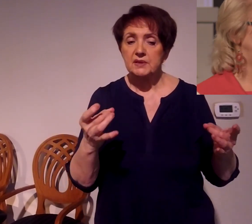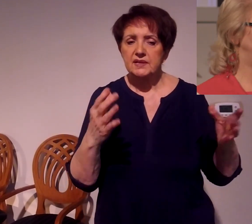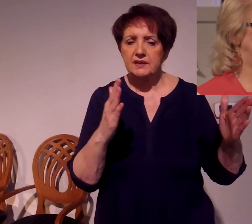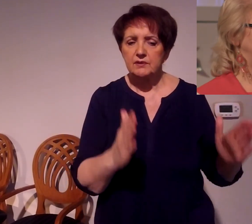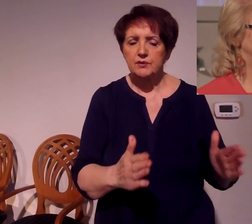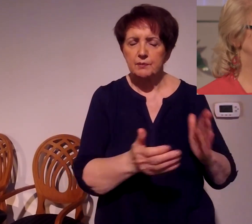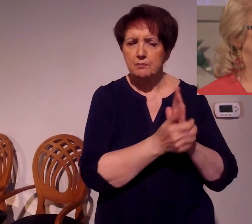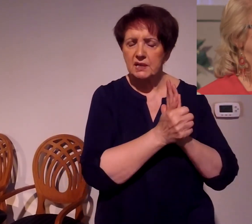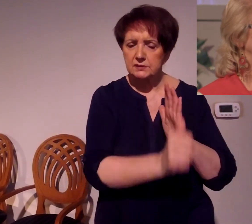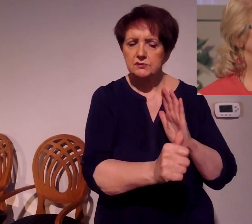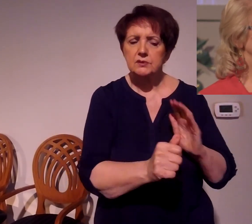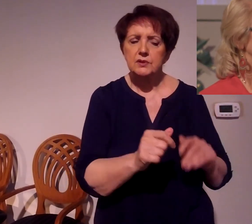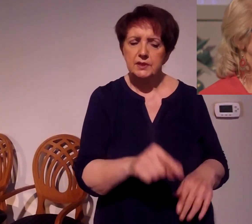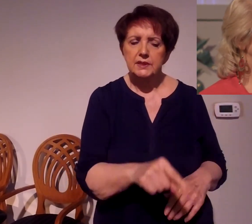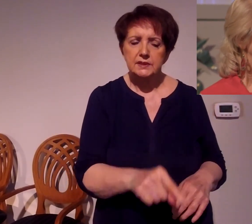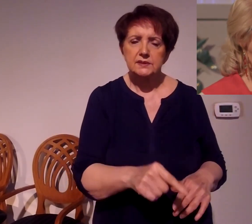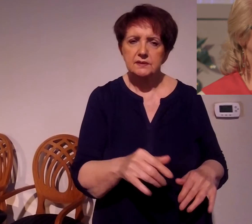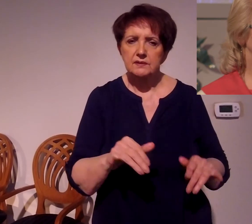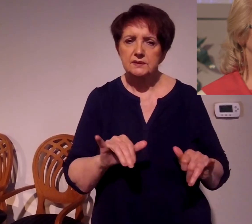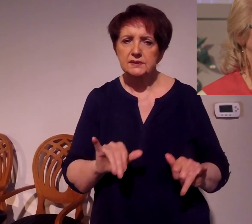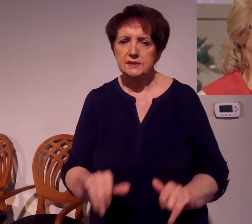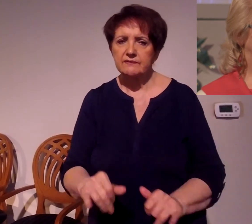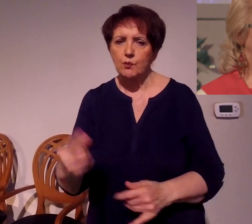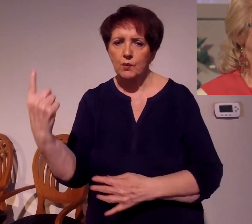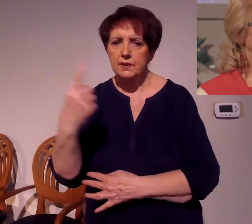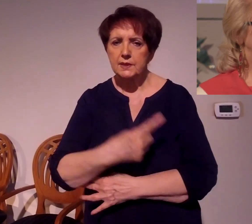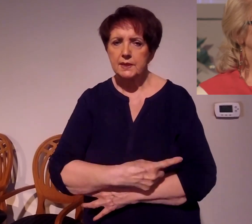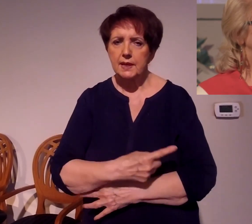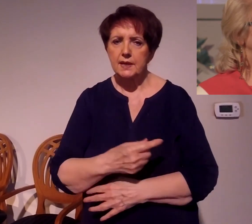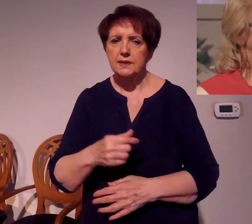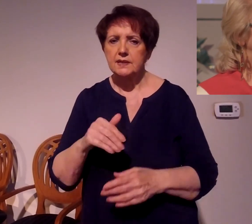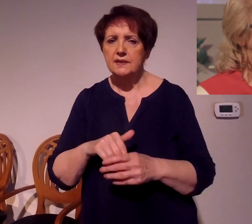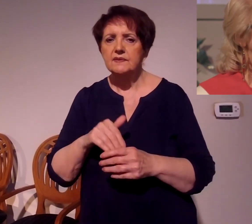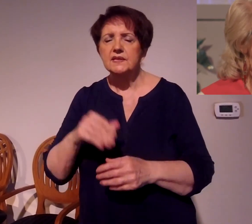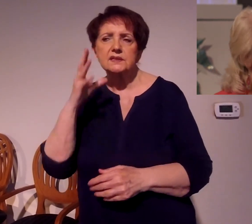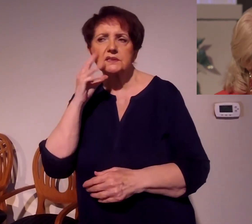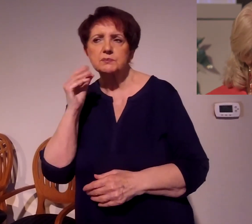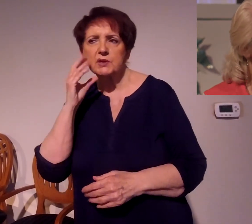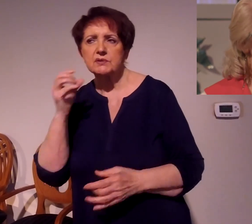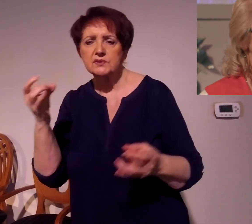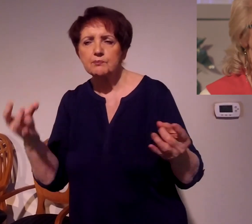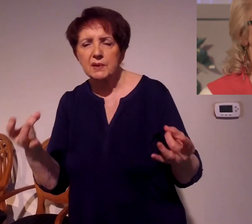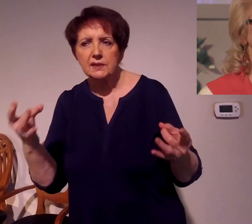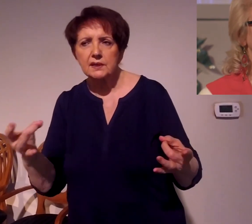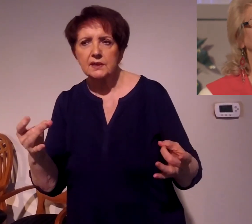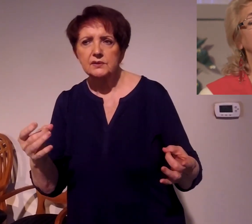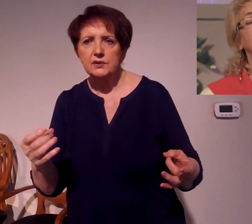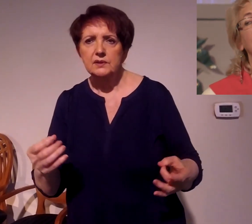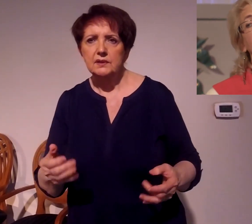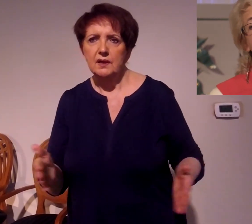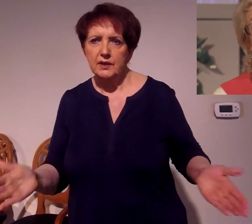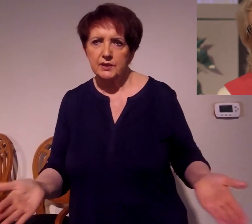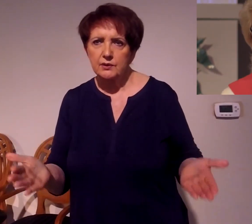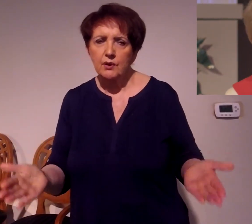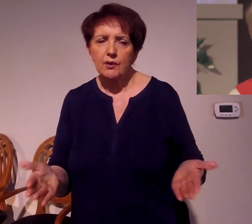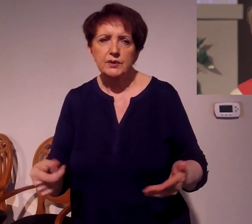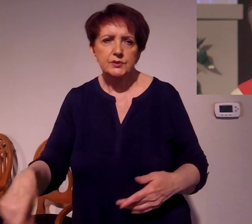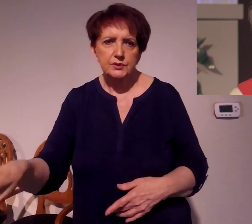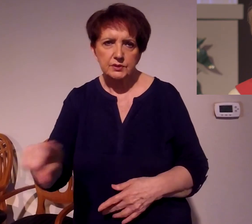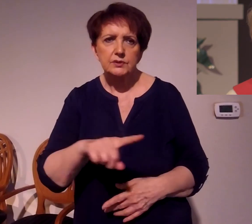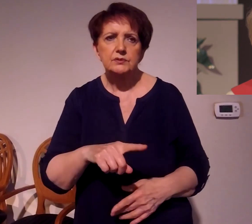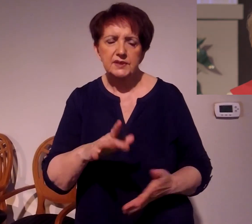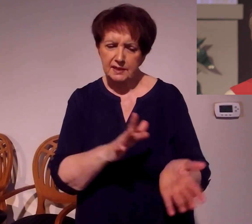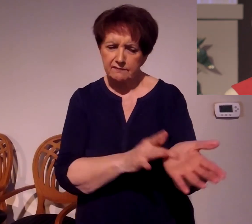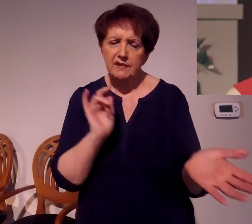whole day with you guys in this experience. And I cannot urge you strongly enough to take advantage